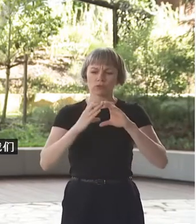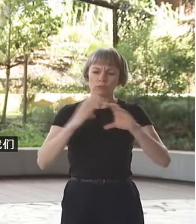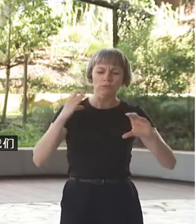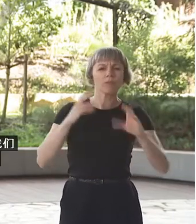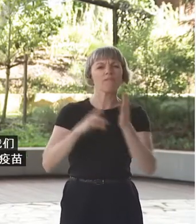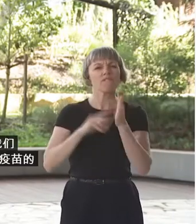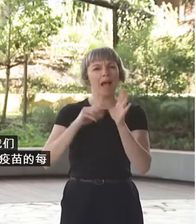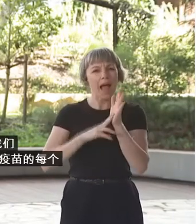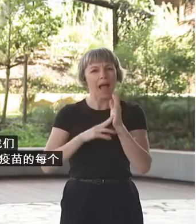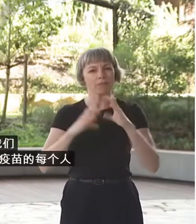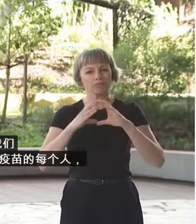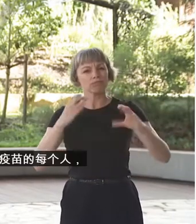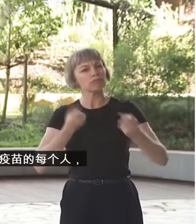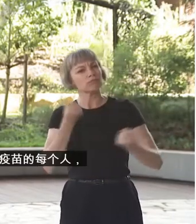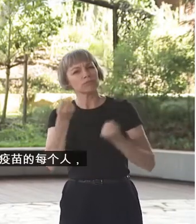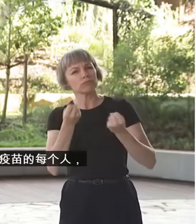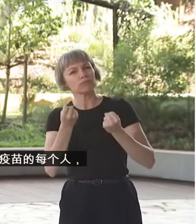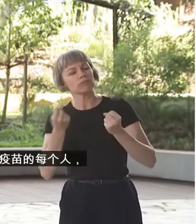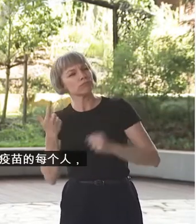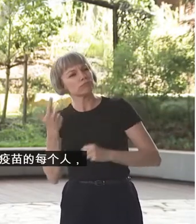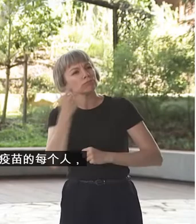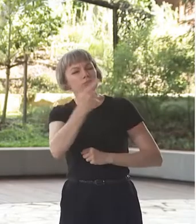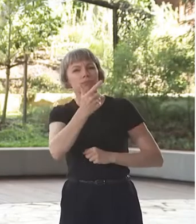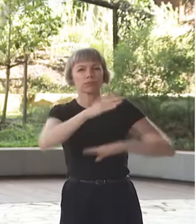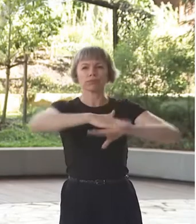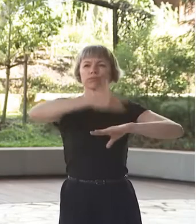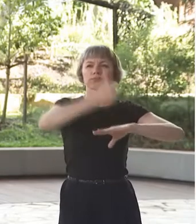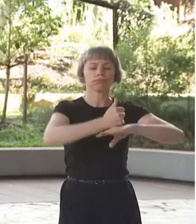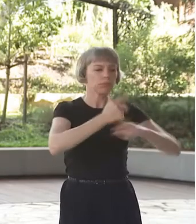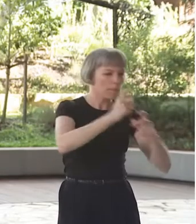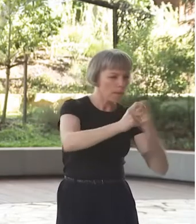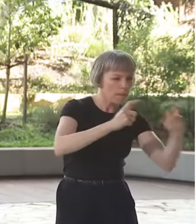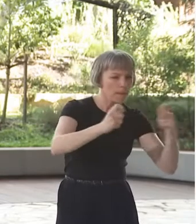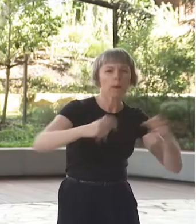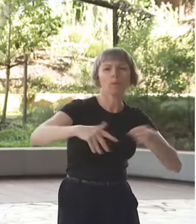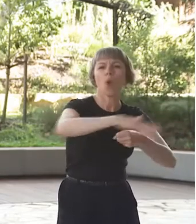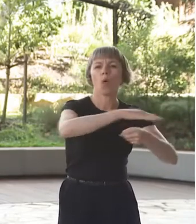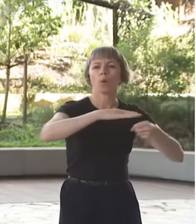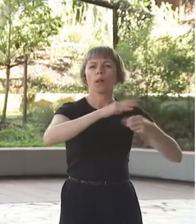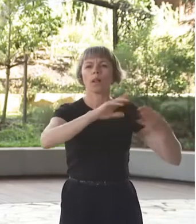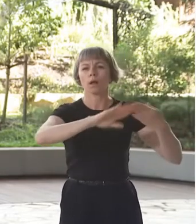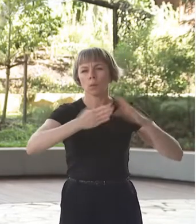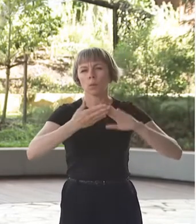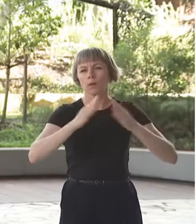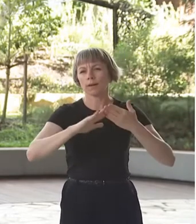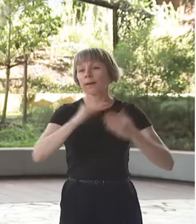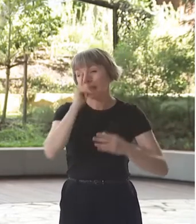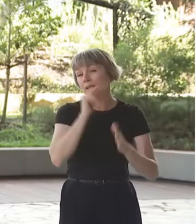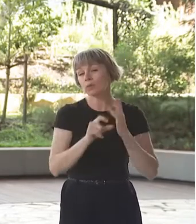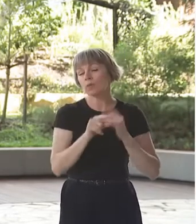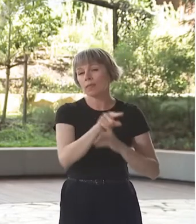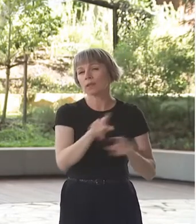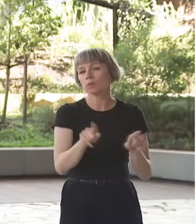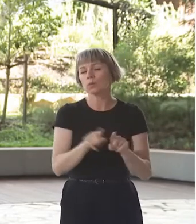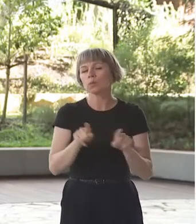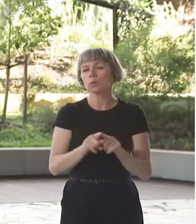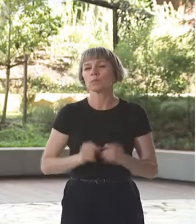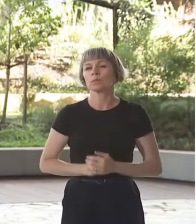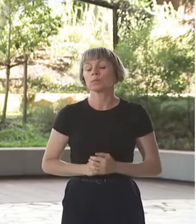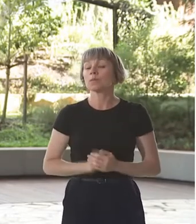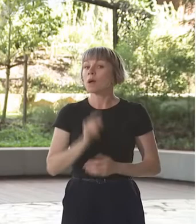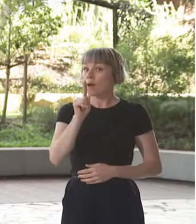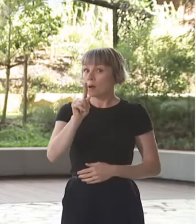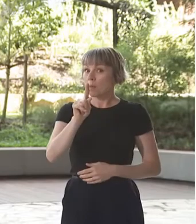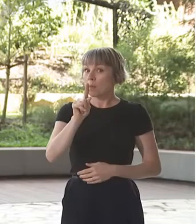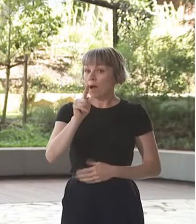we get to everybody who needs to have a vaccine. But I do note we are in a very different position now to the position we were in